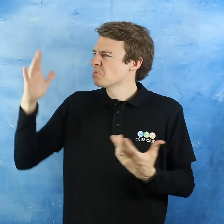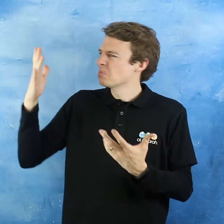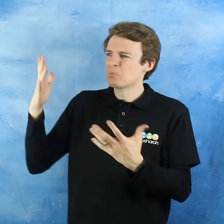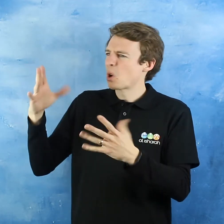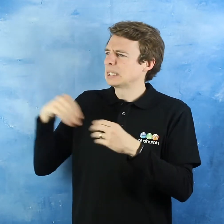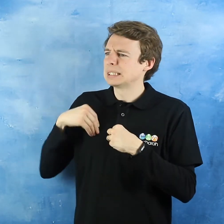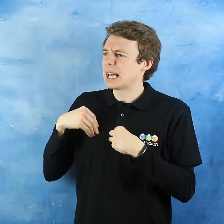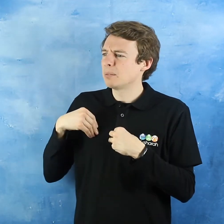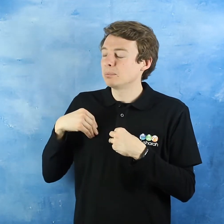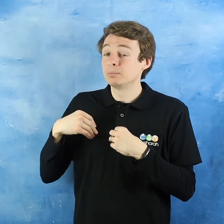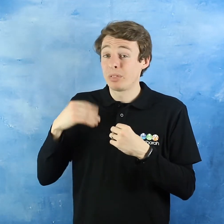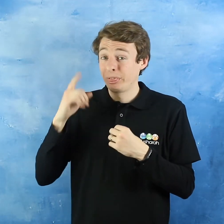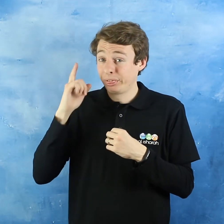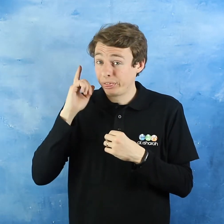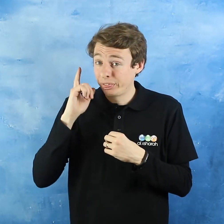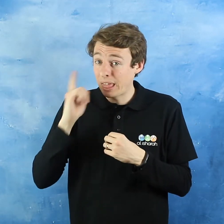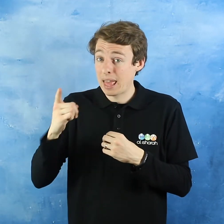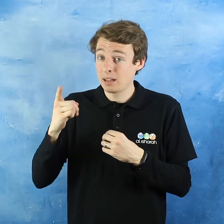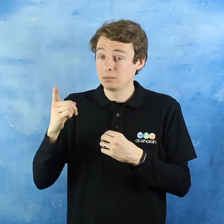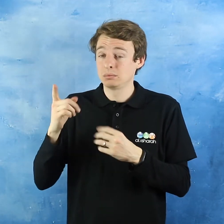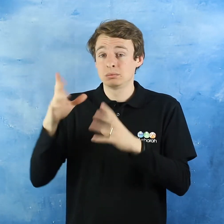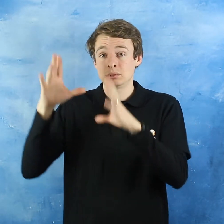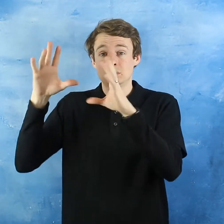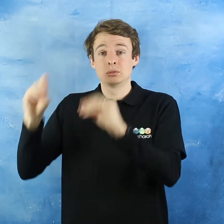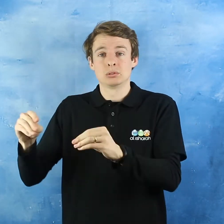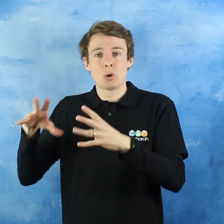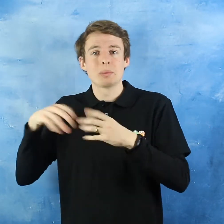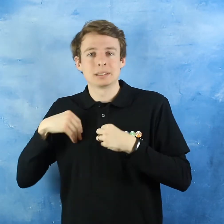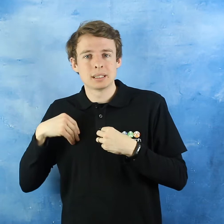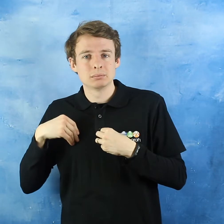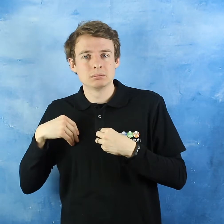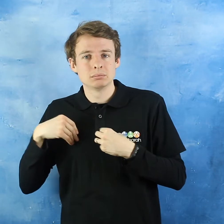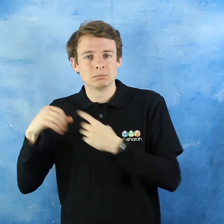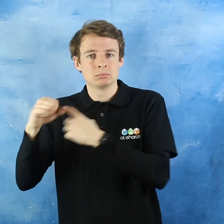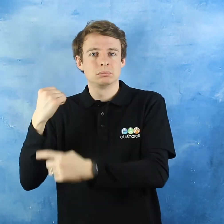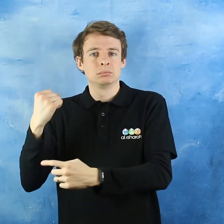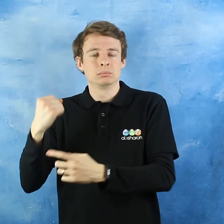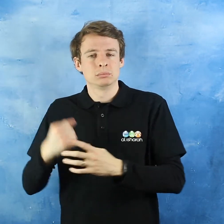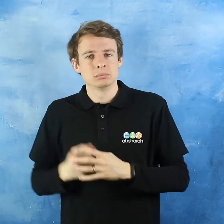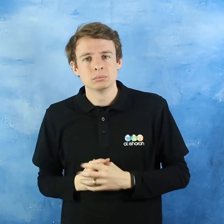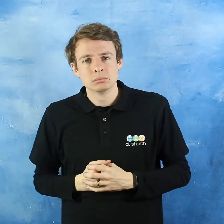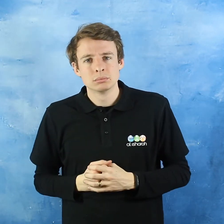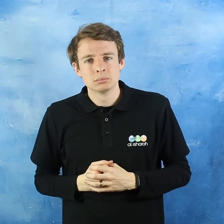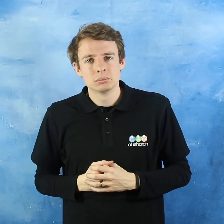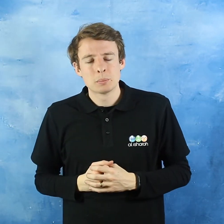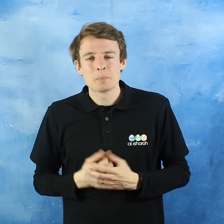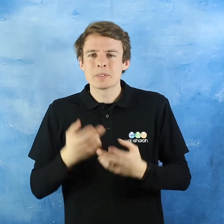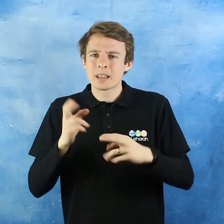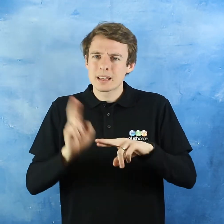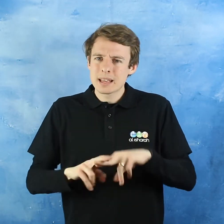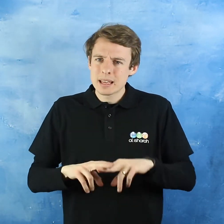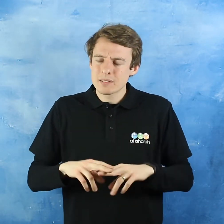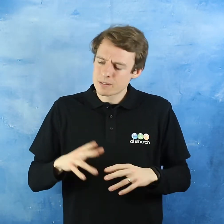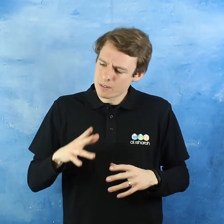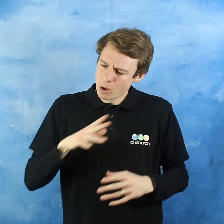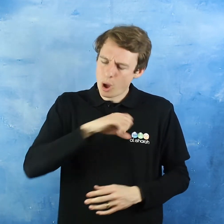acceptance? That if you still confident in Allah, if you still did not lose the hope, this is a sign your dua is